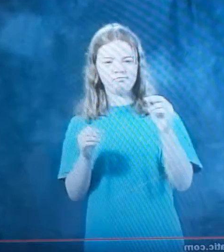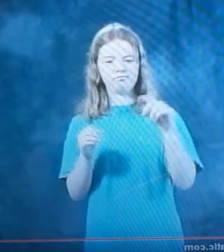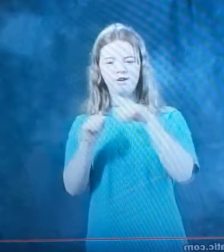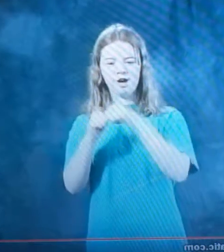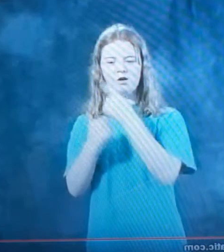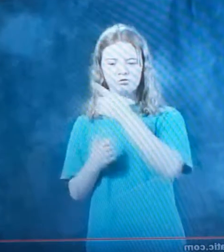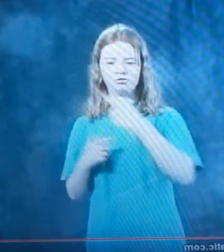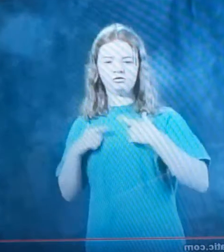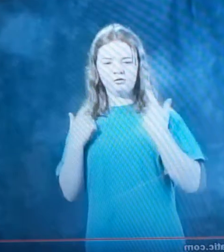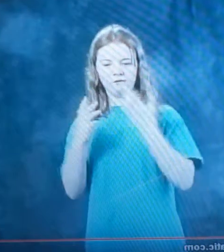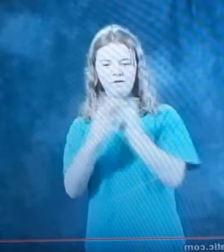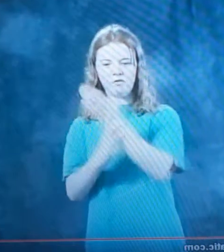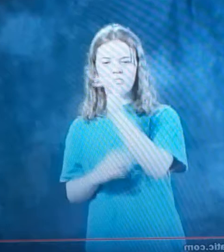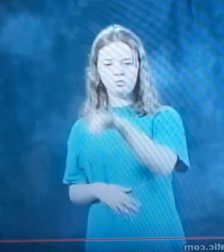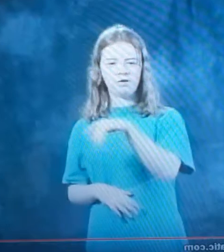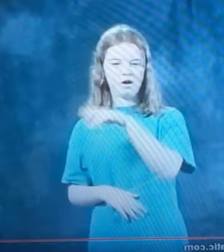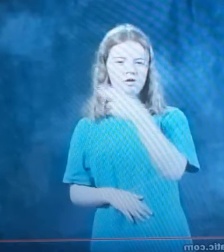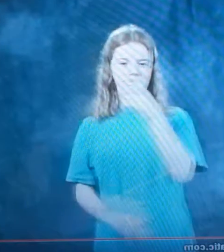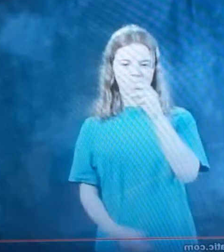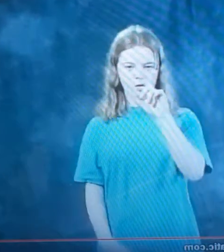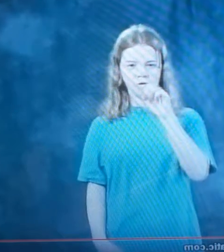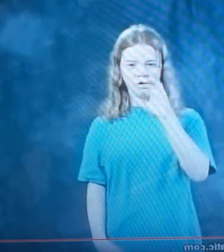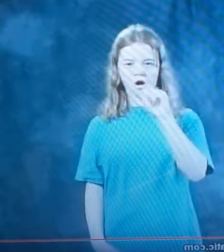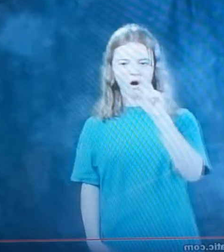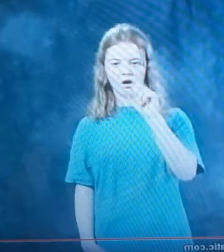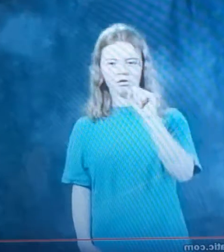camps, how she survived through the Holocaust.